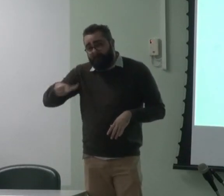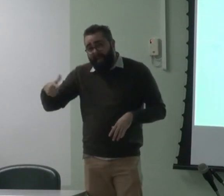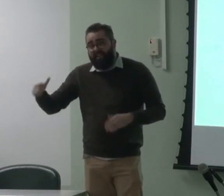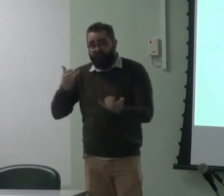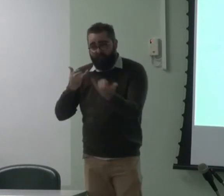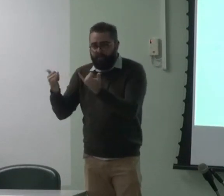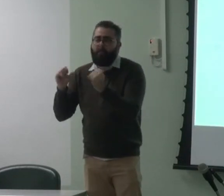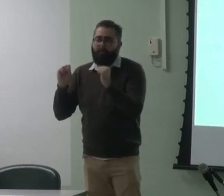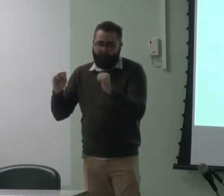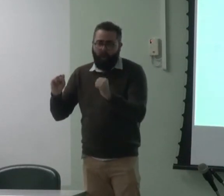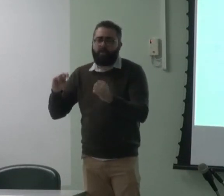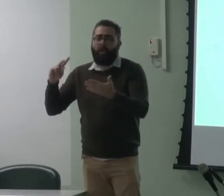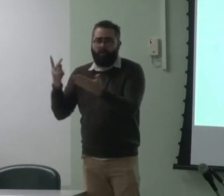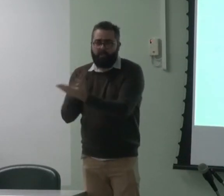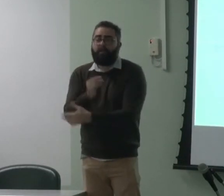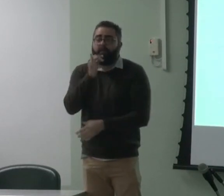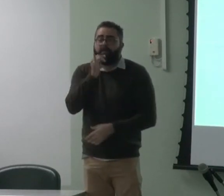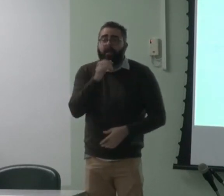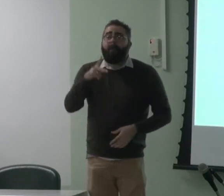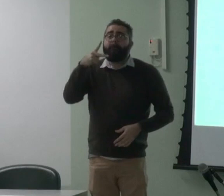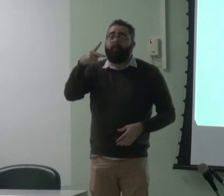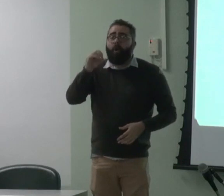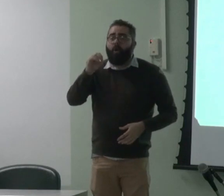that polysemic items